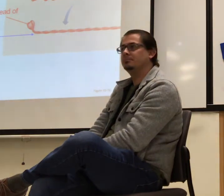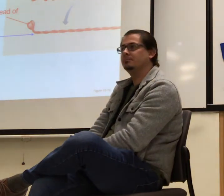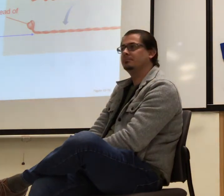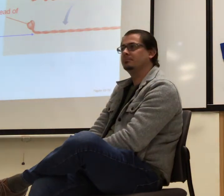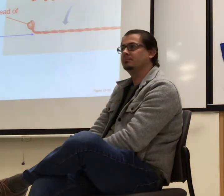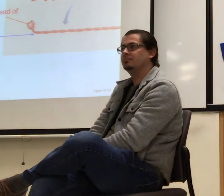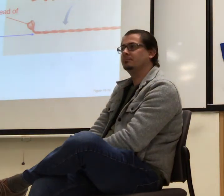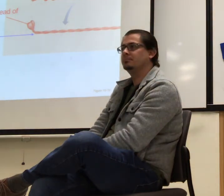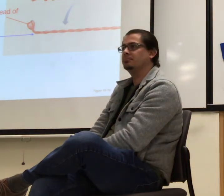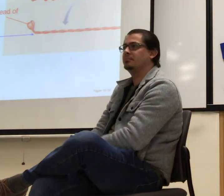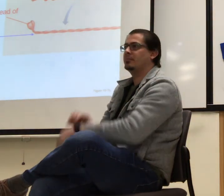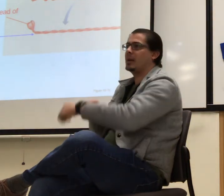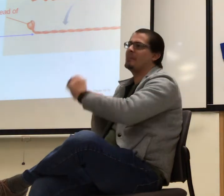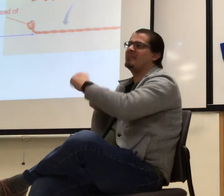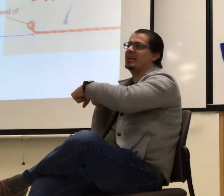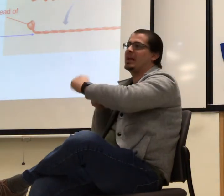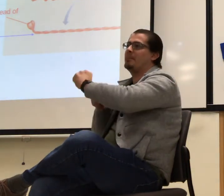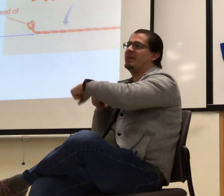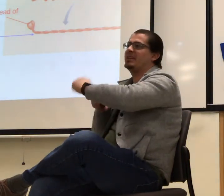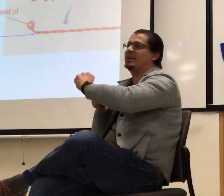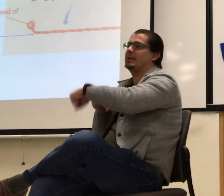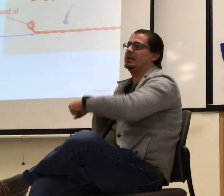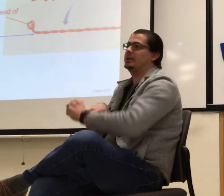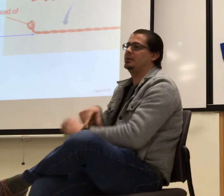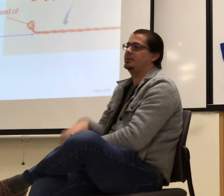So there's the hinge.